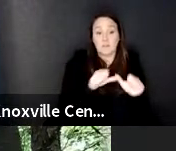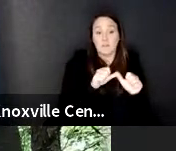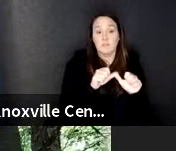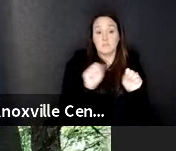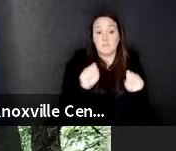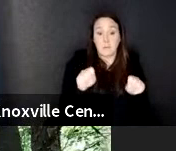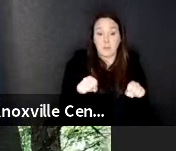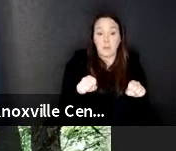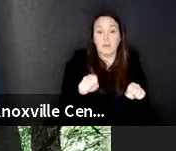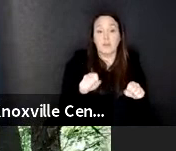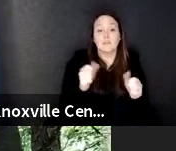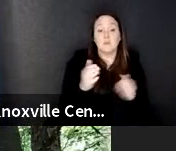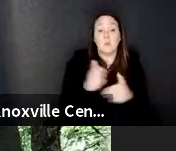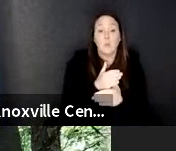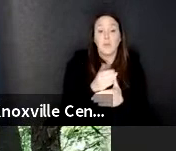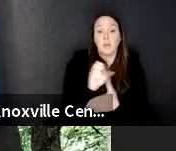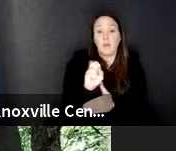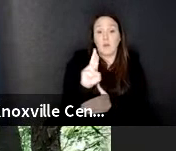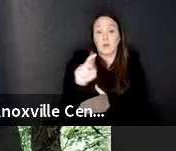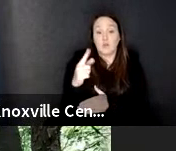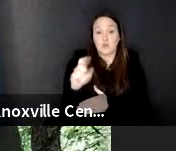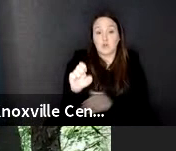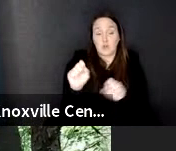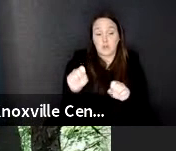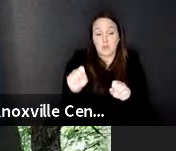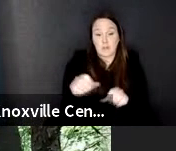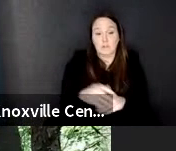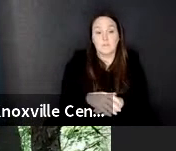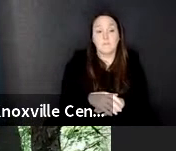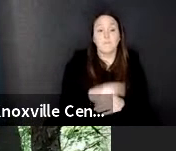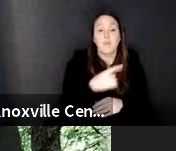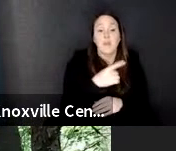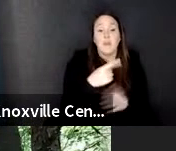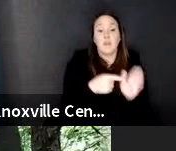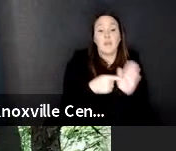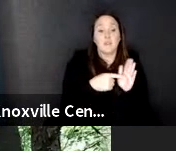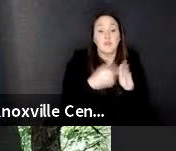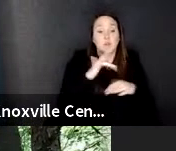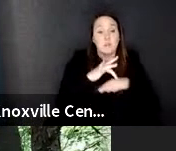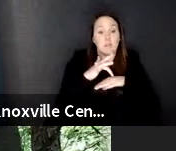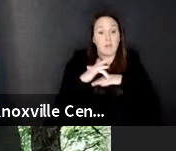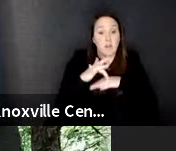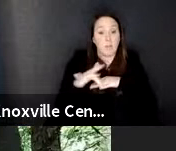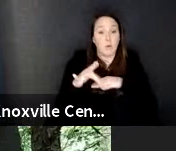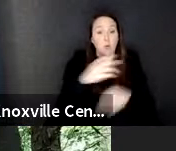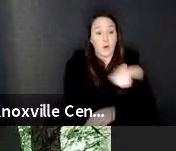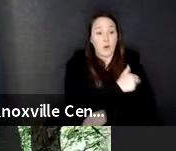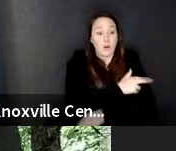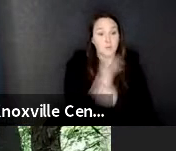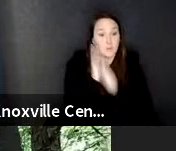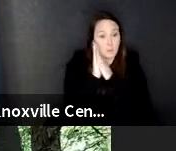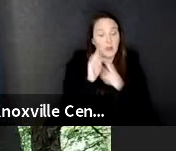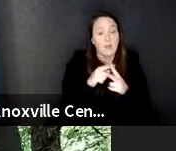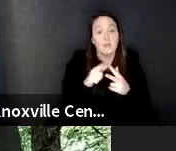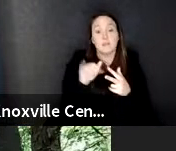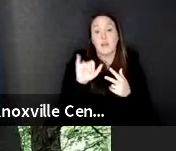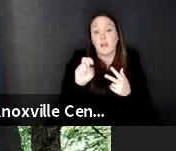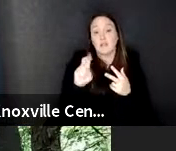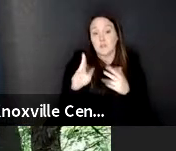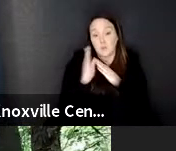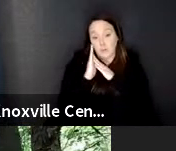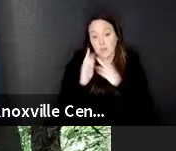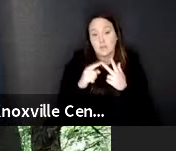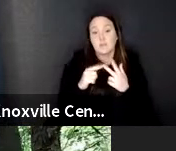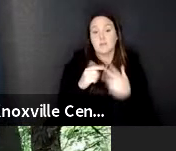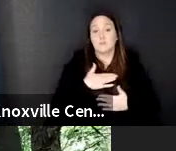and forecasted surge capacity. These graphs show the availability of regional hospital beds, ICU beds, and ventilators from